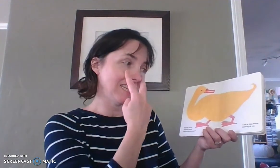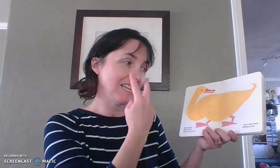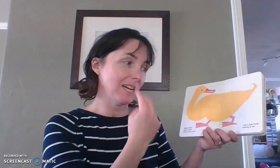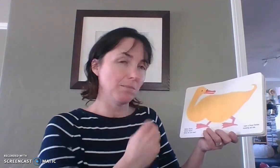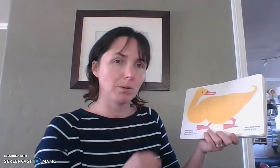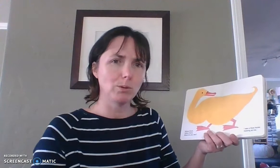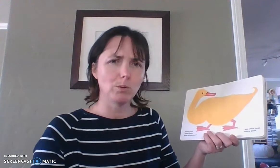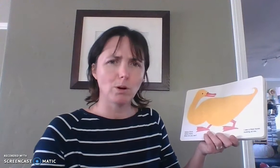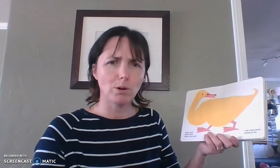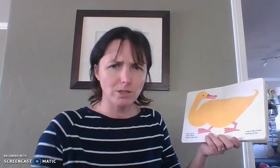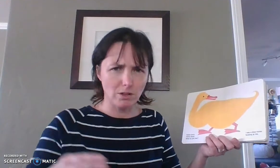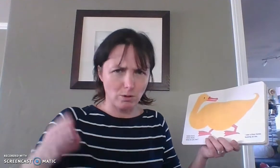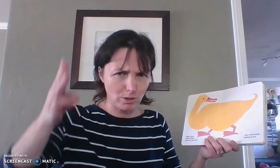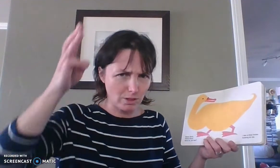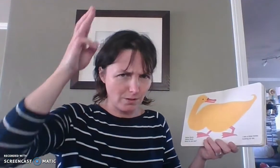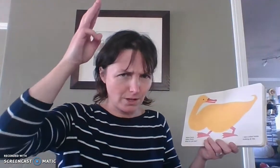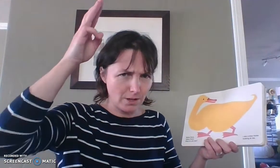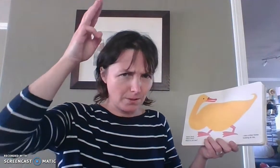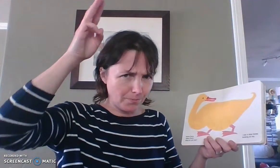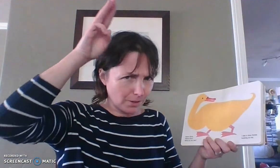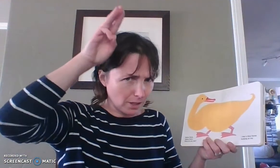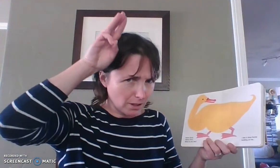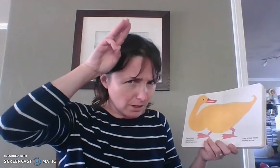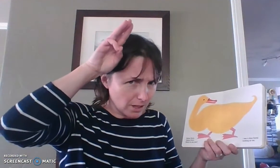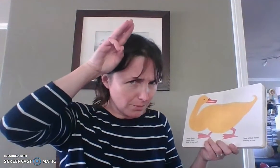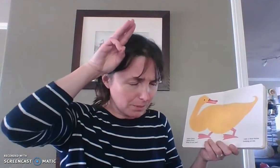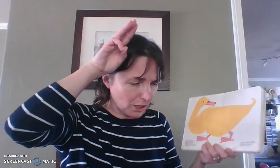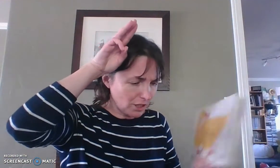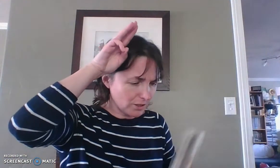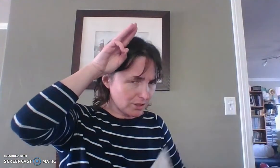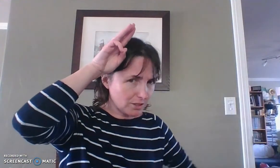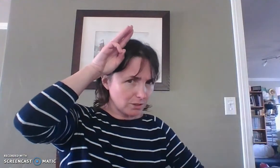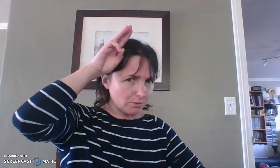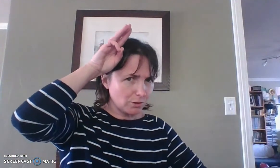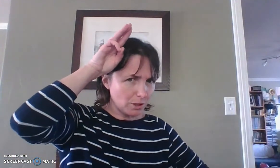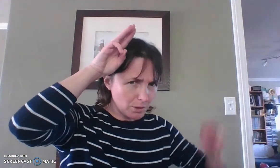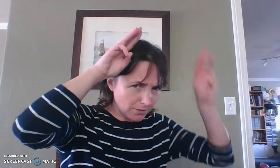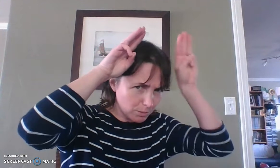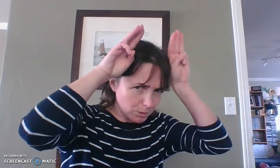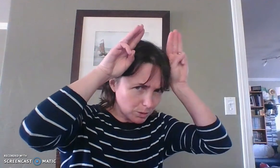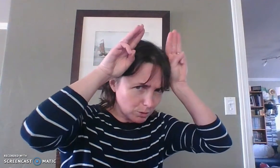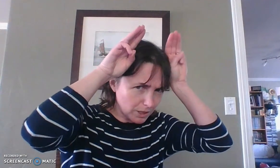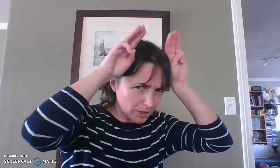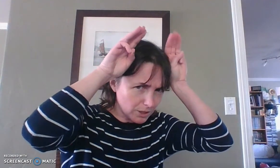see a blue horse. Now, the horses have big ears, so for them, you have to put two ears.